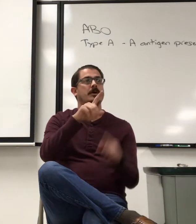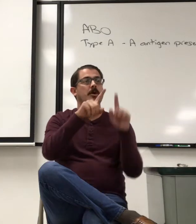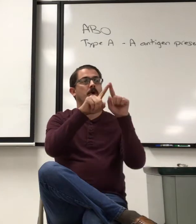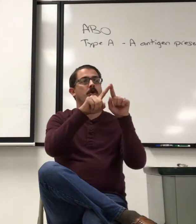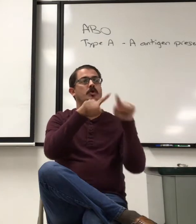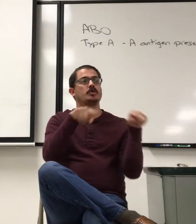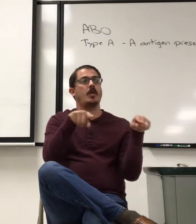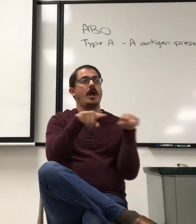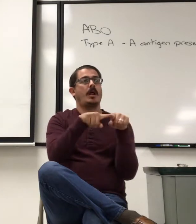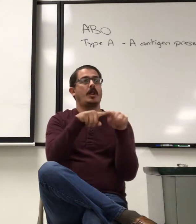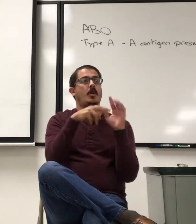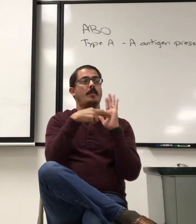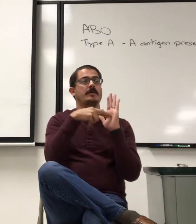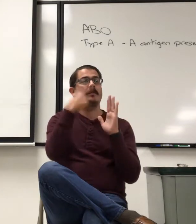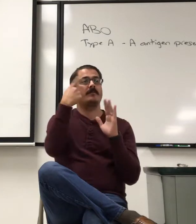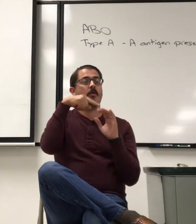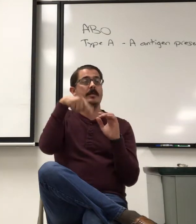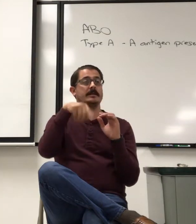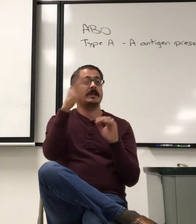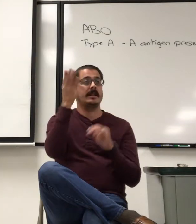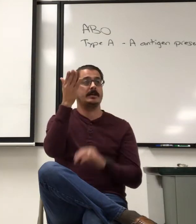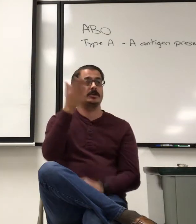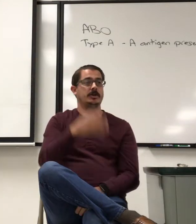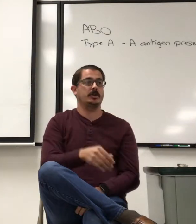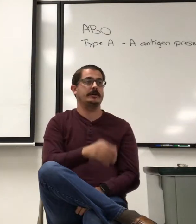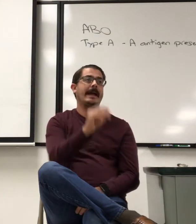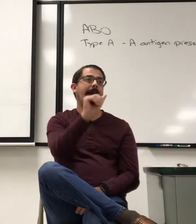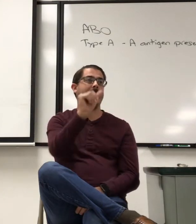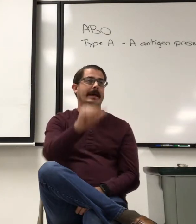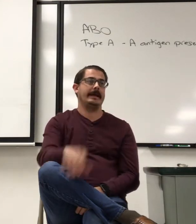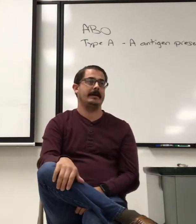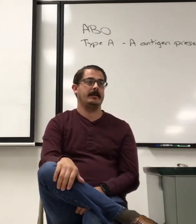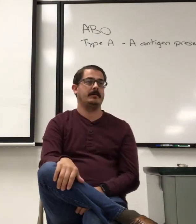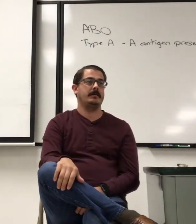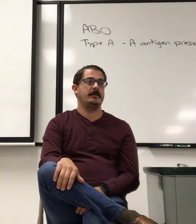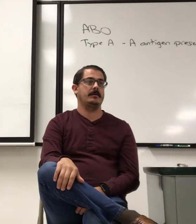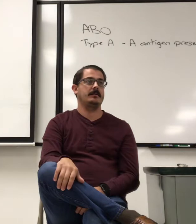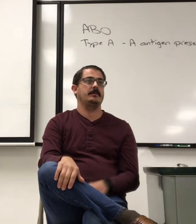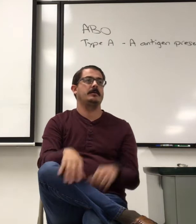lecture, a antigen.